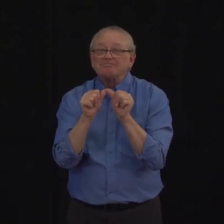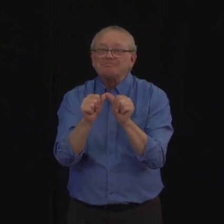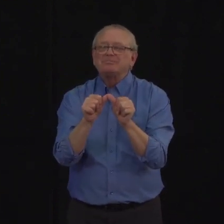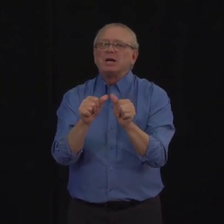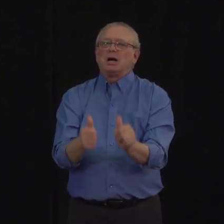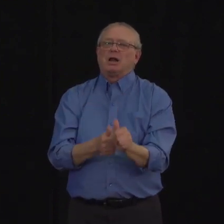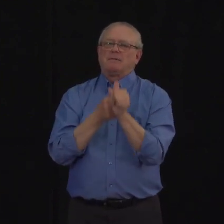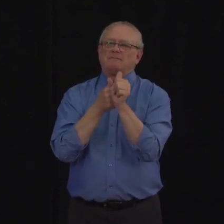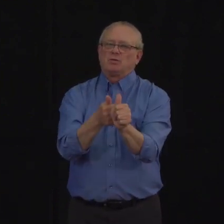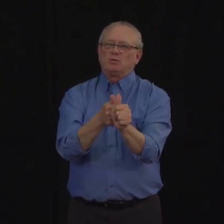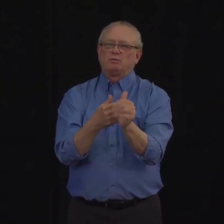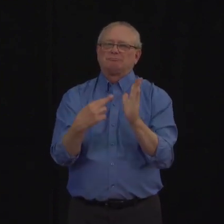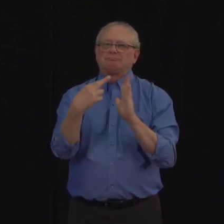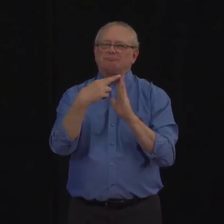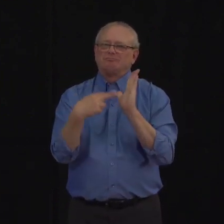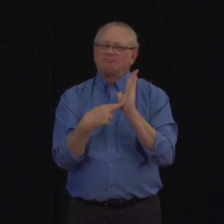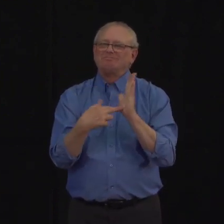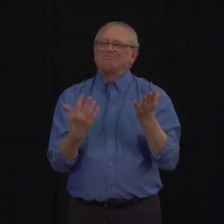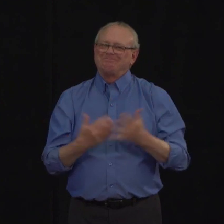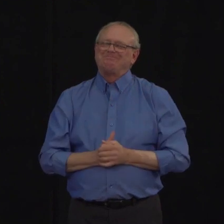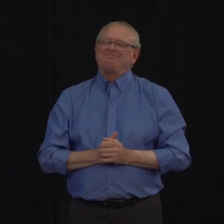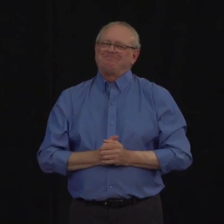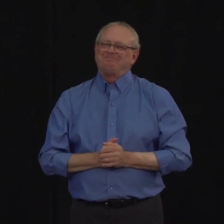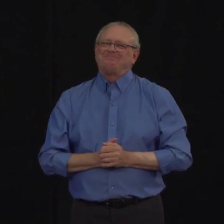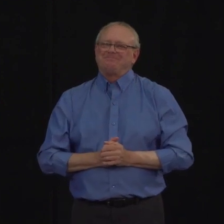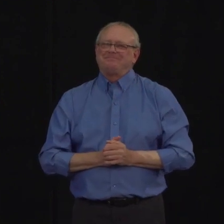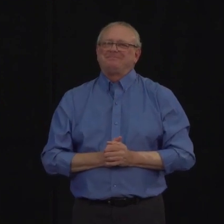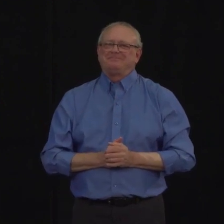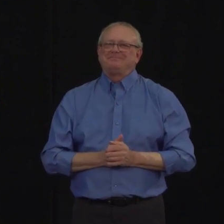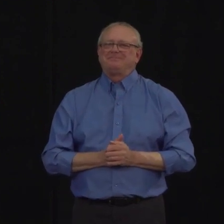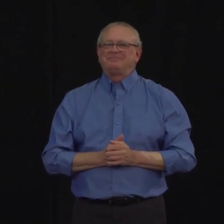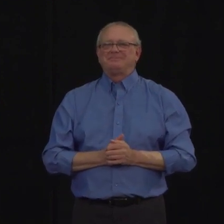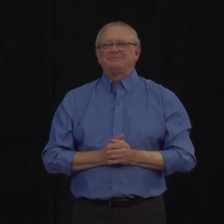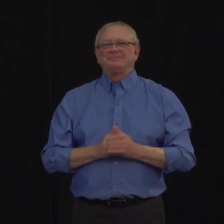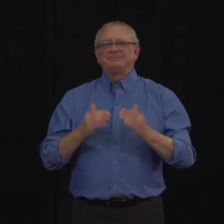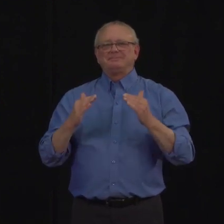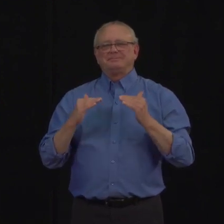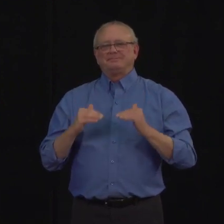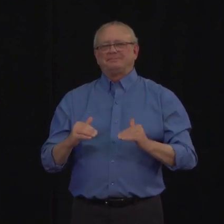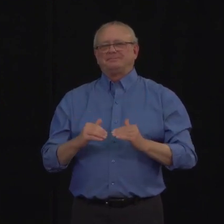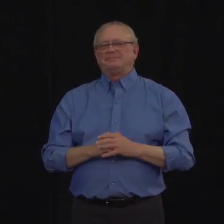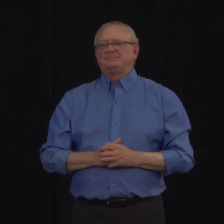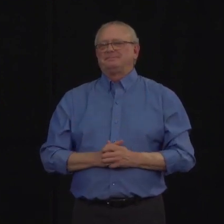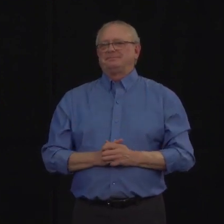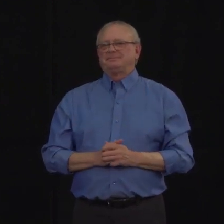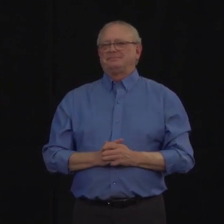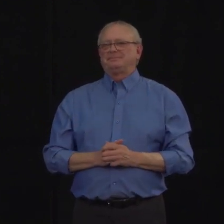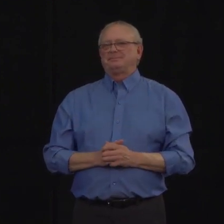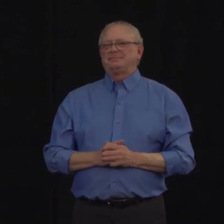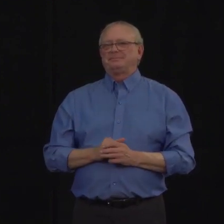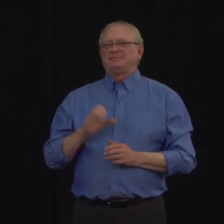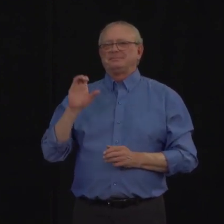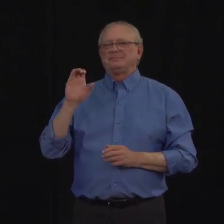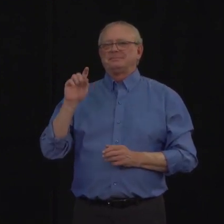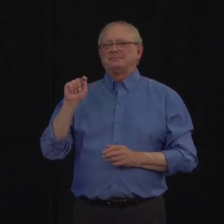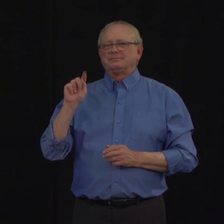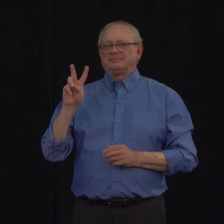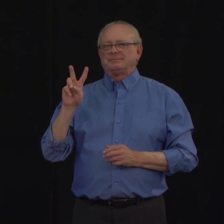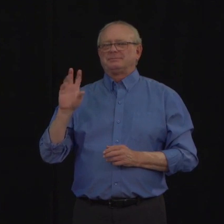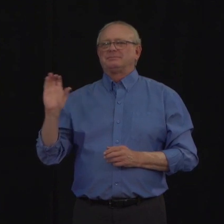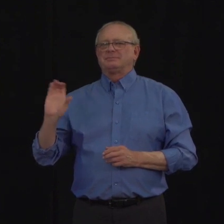measures. Operator, can you put through the next question, please? Next is Kevin Nimick with CTV Calgary. Go ahead,